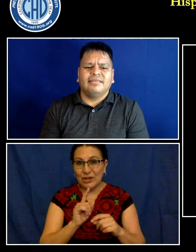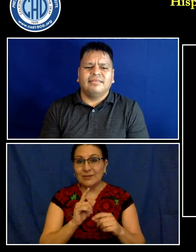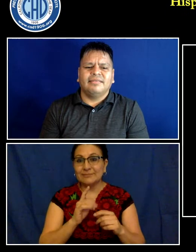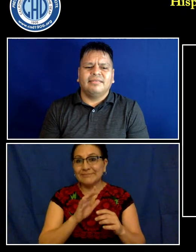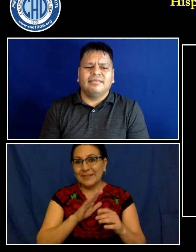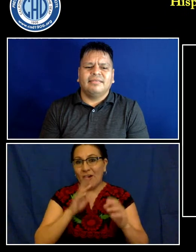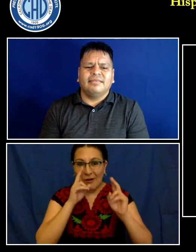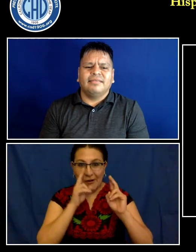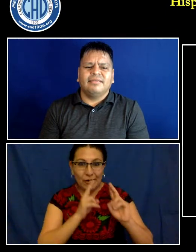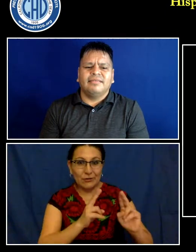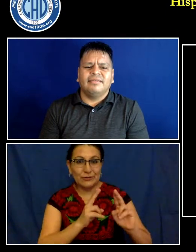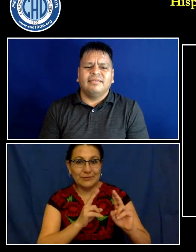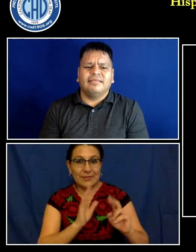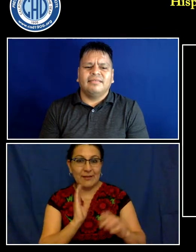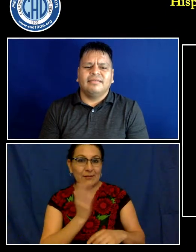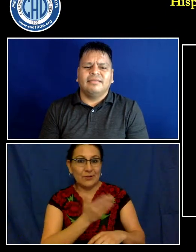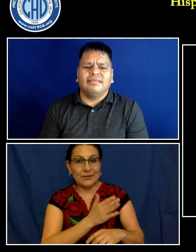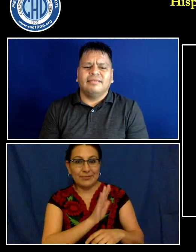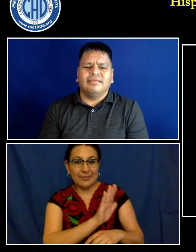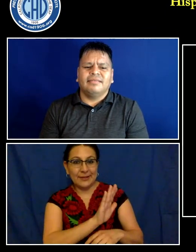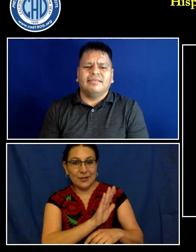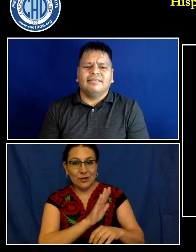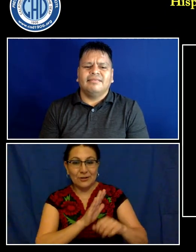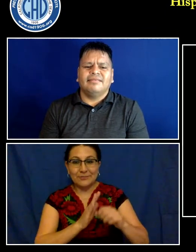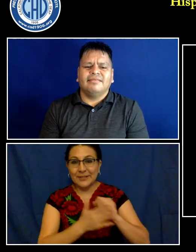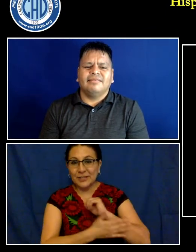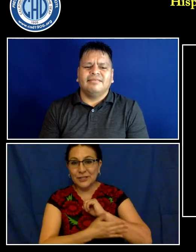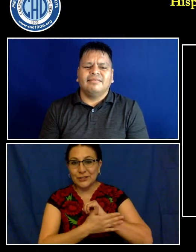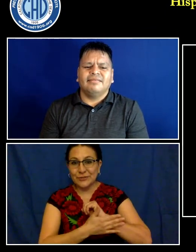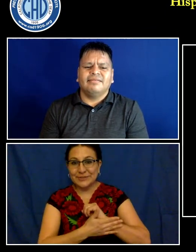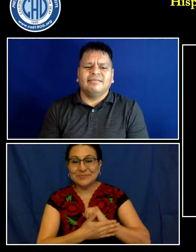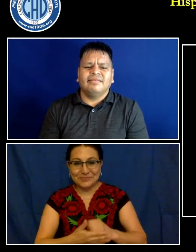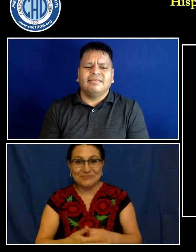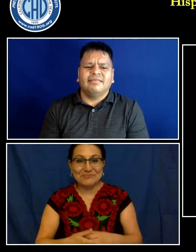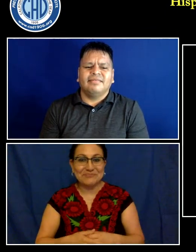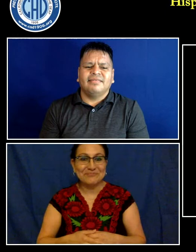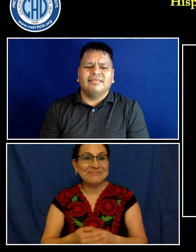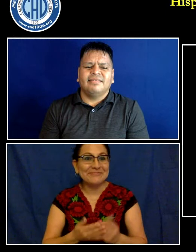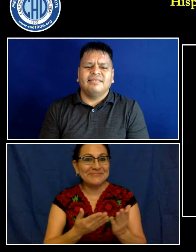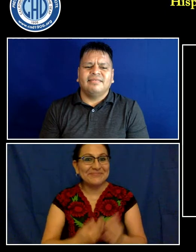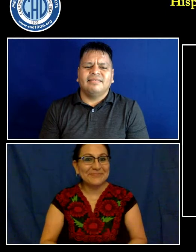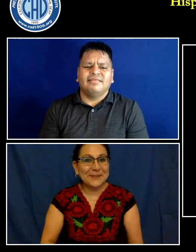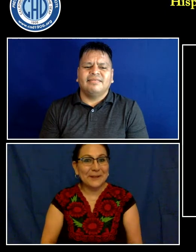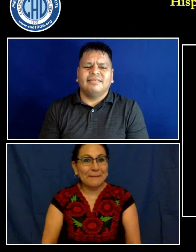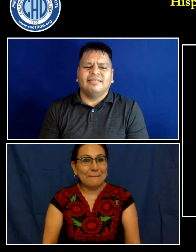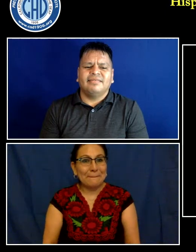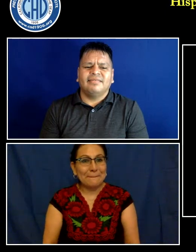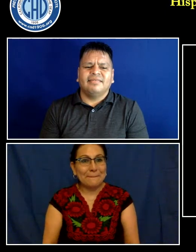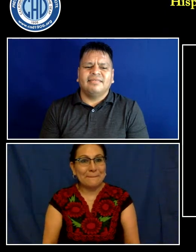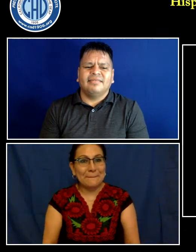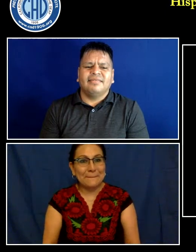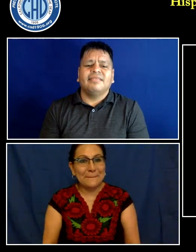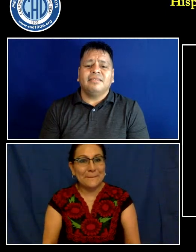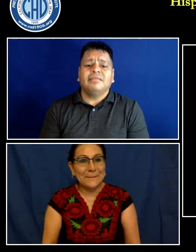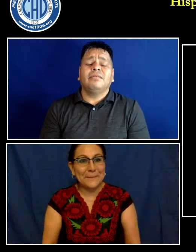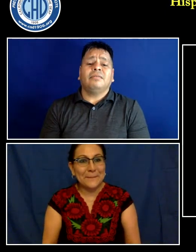tribes. That's out in Ventura County. And I'd like to honor their traditions and their